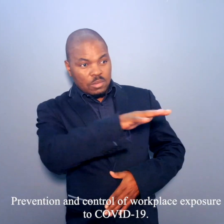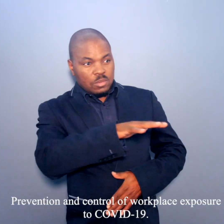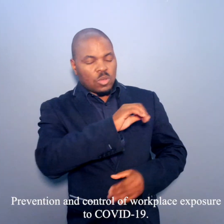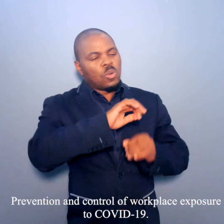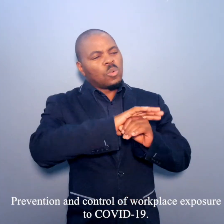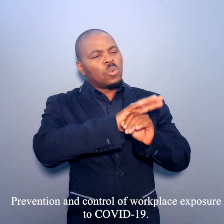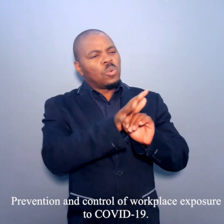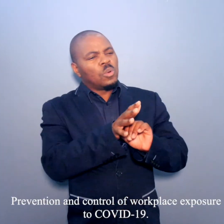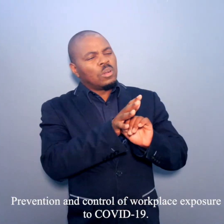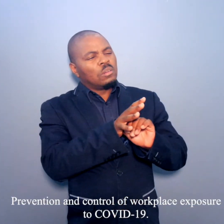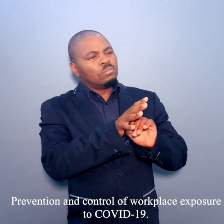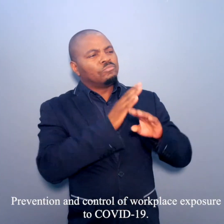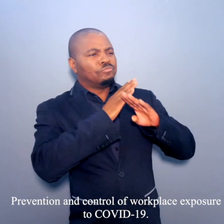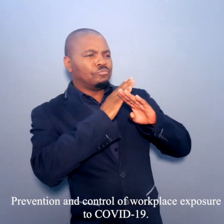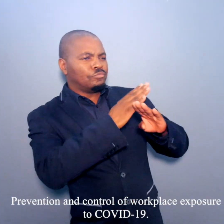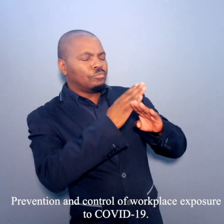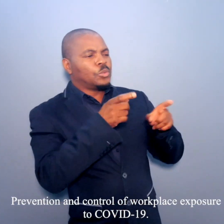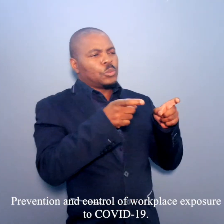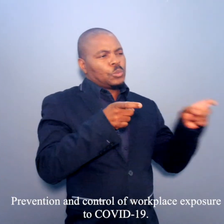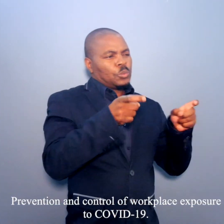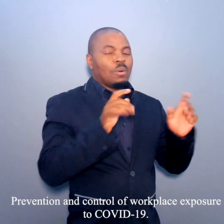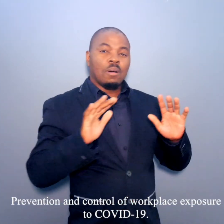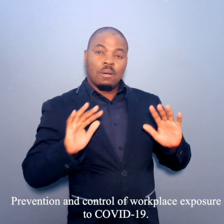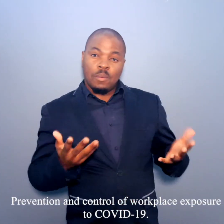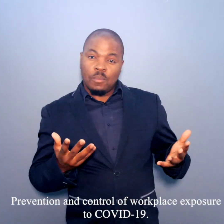Prevention and control of workplace exposure to COVID-19.